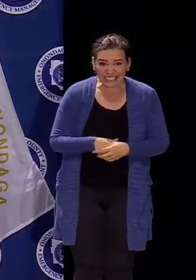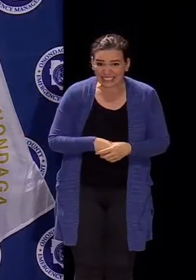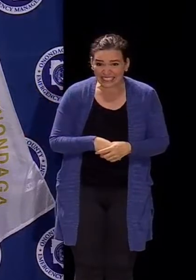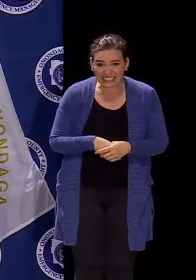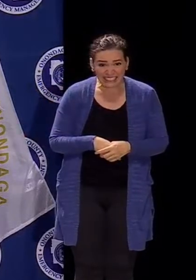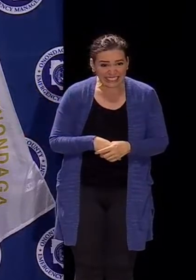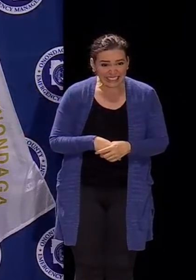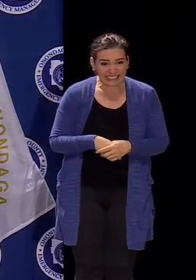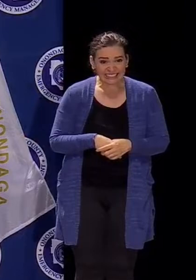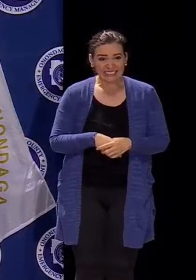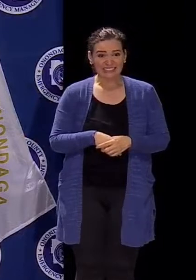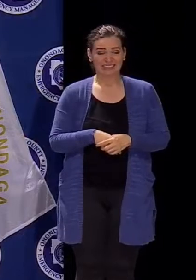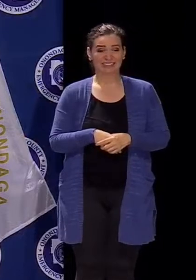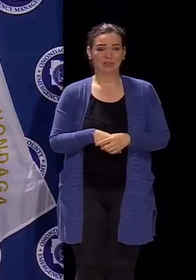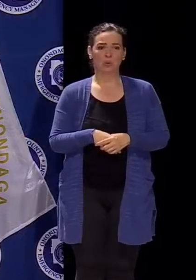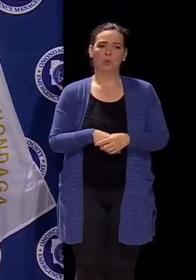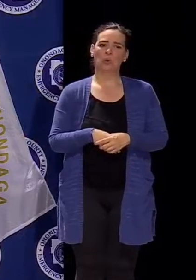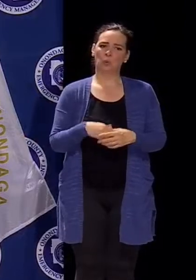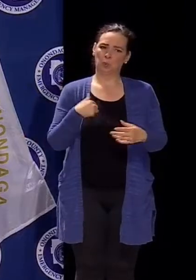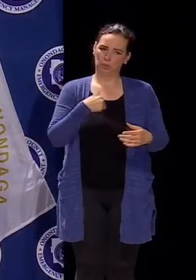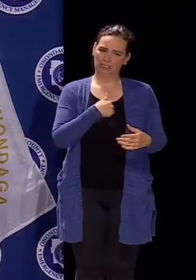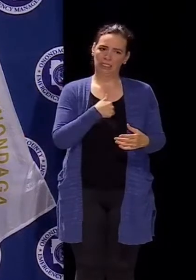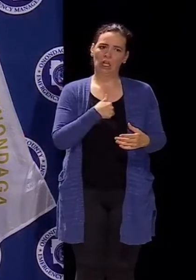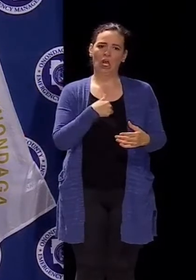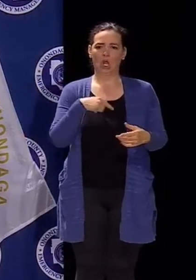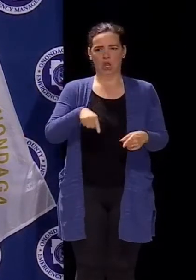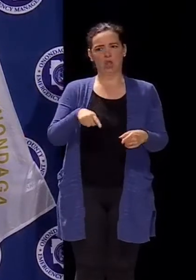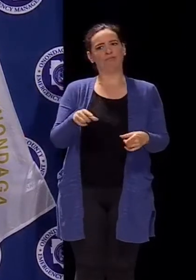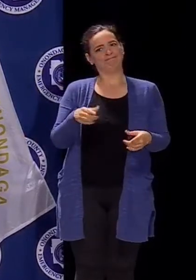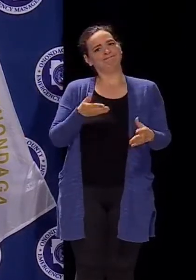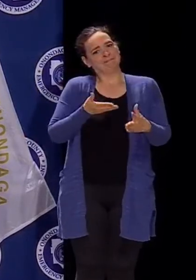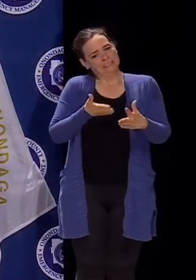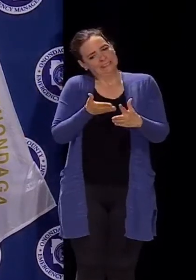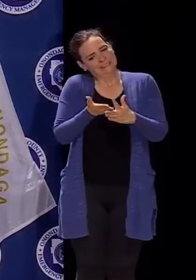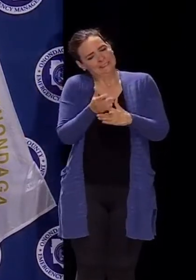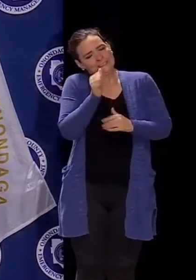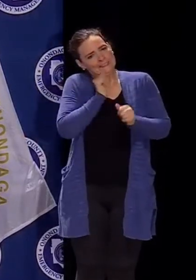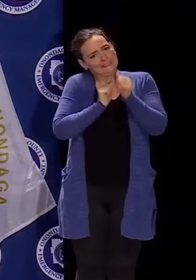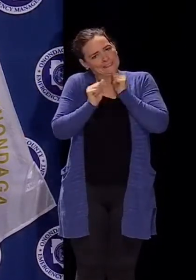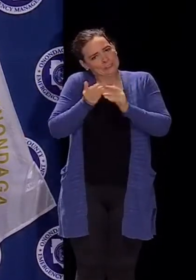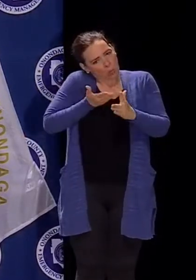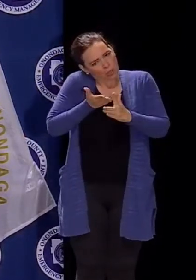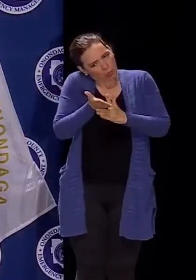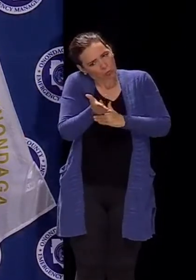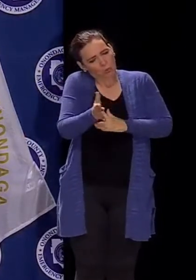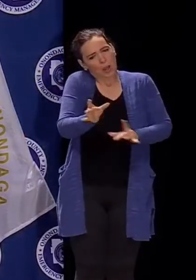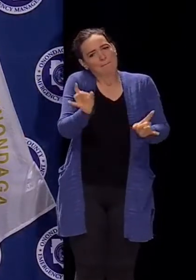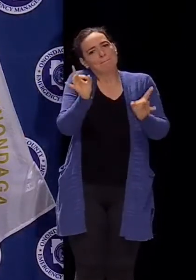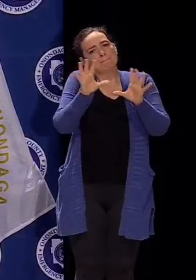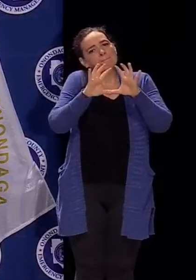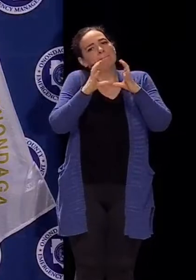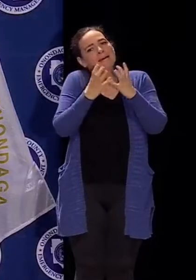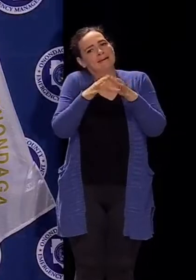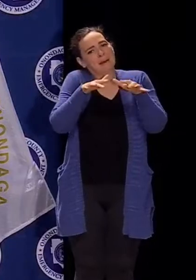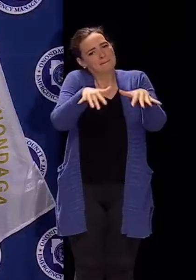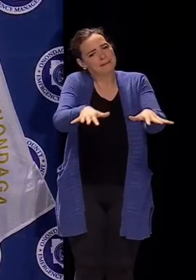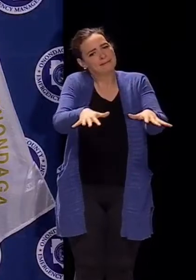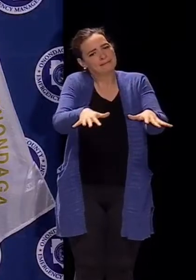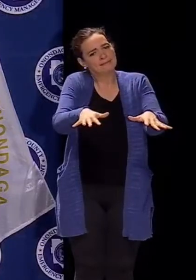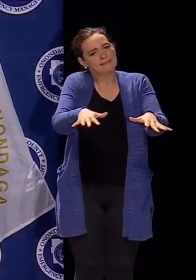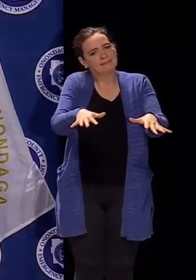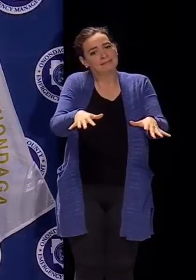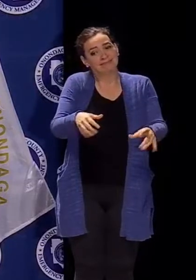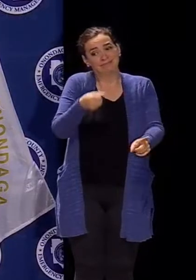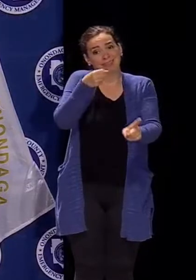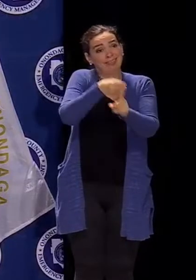we're getting ourselves through a pandemic, once in a 102 year event. There is